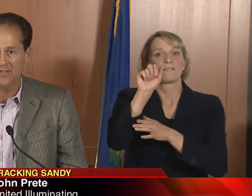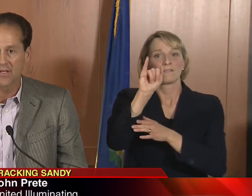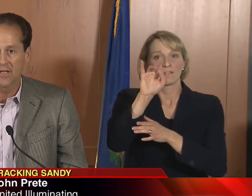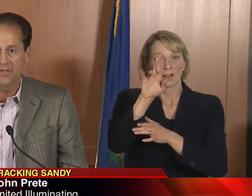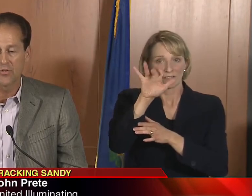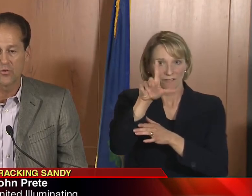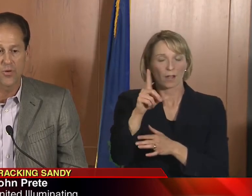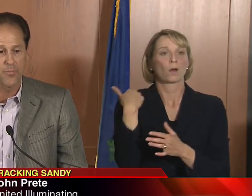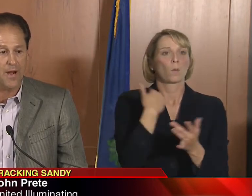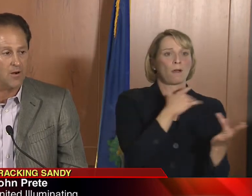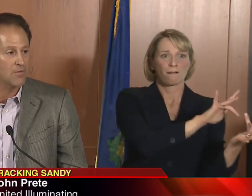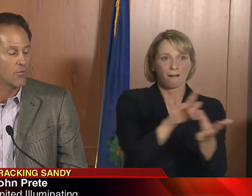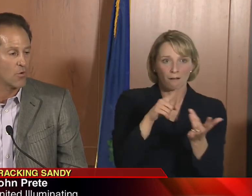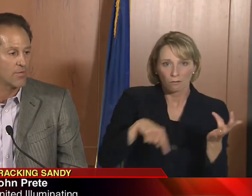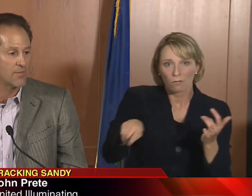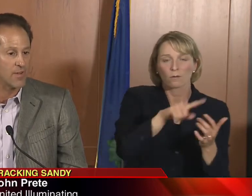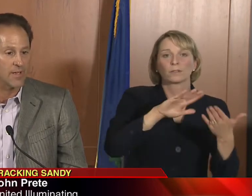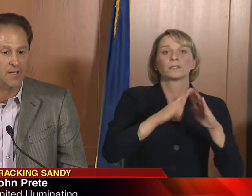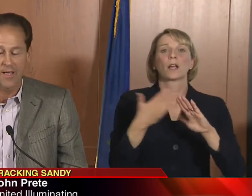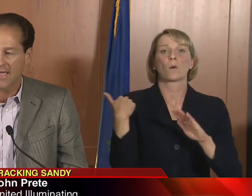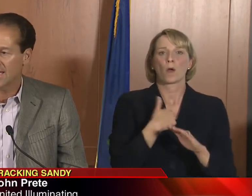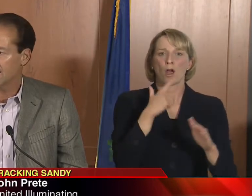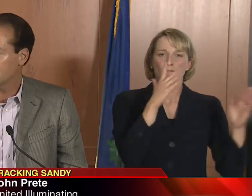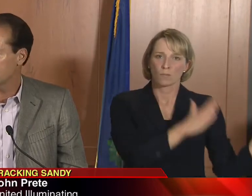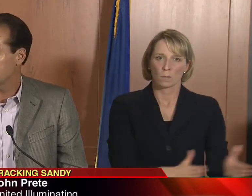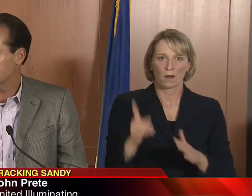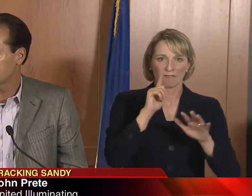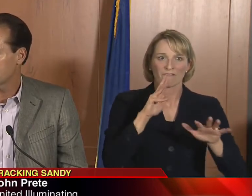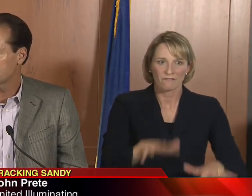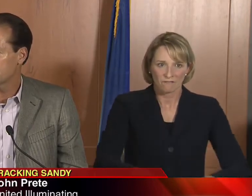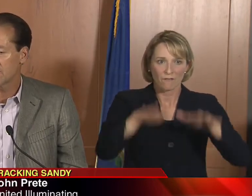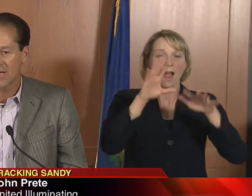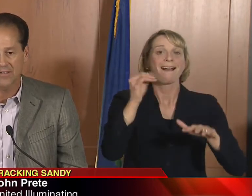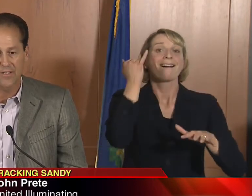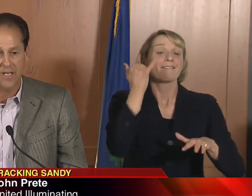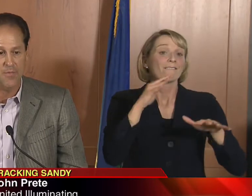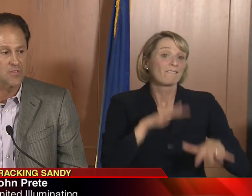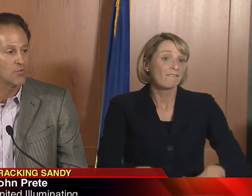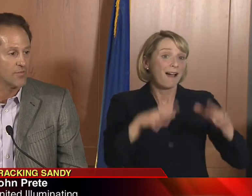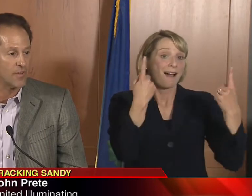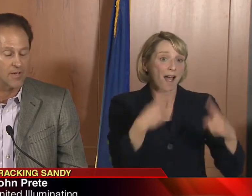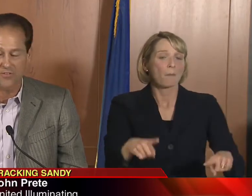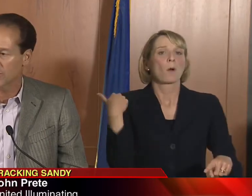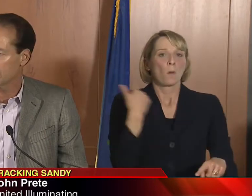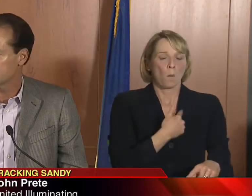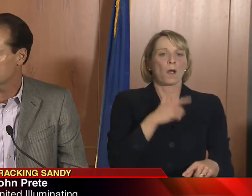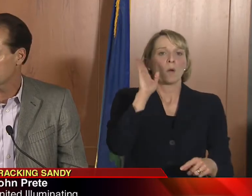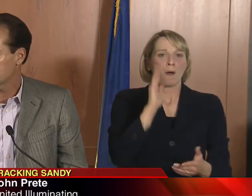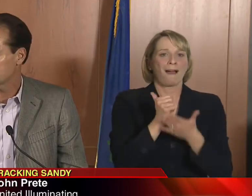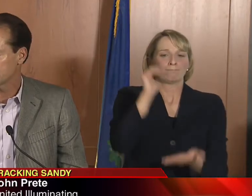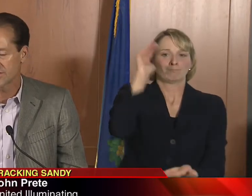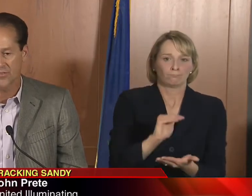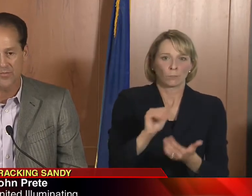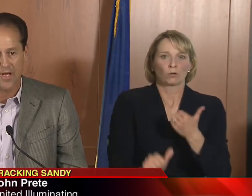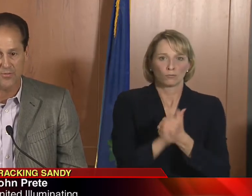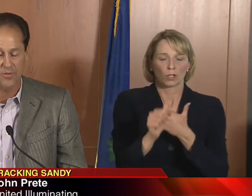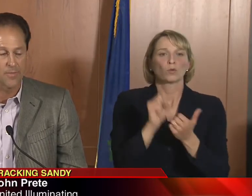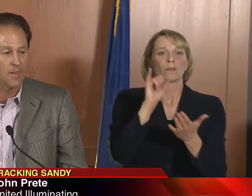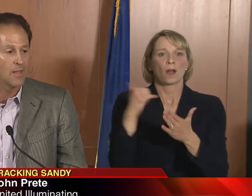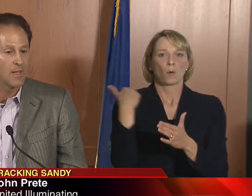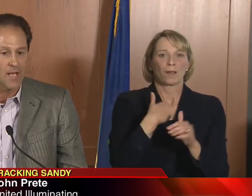have plans to prepare for the flooding, and in the event there's flooding, to minimize the damage to the flooding so we can restore customers as soon